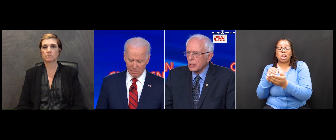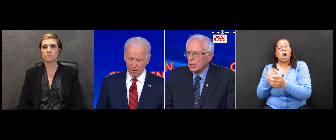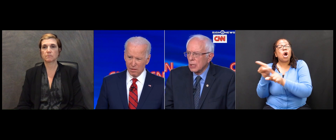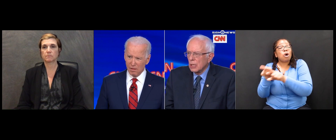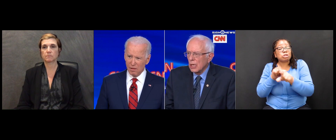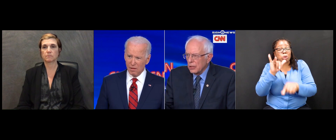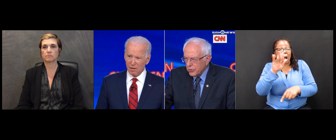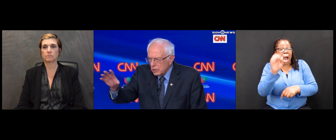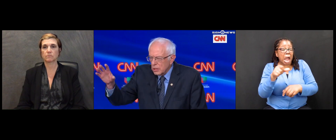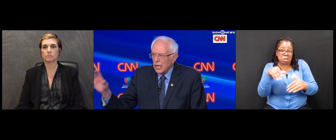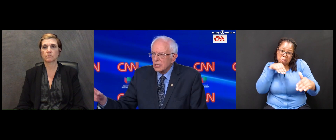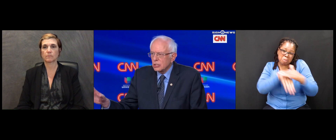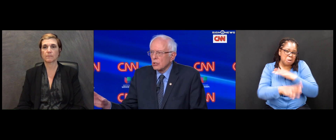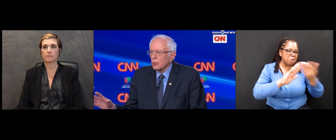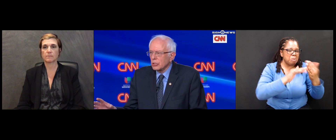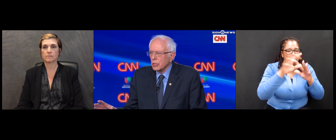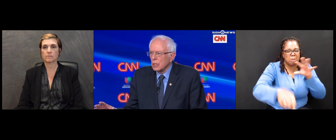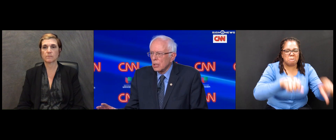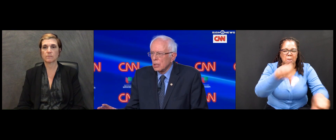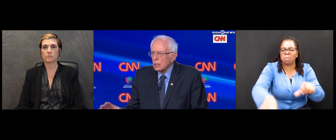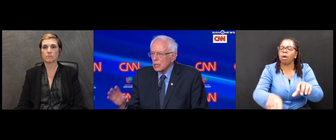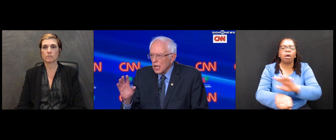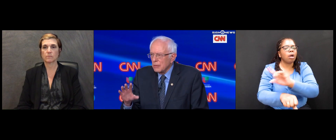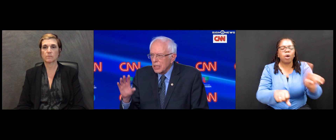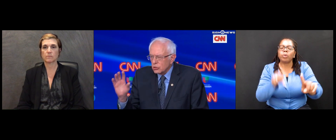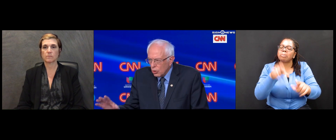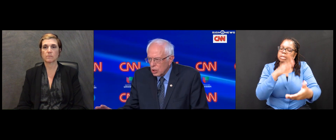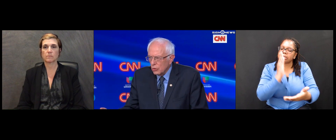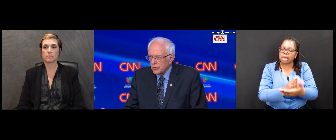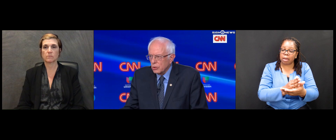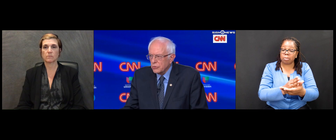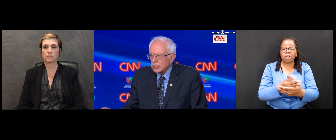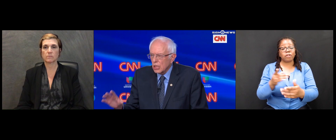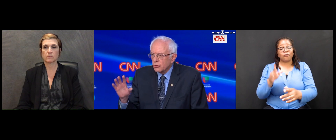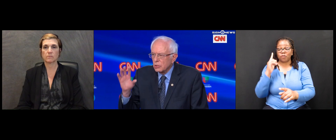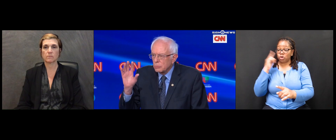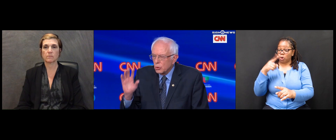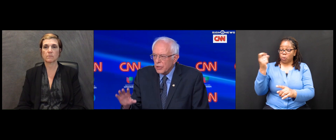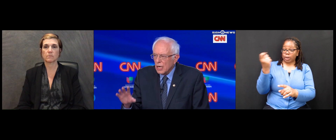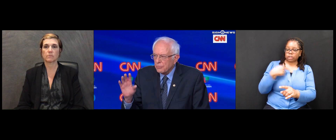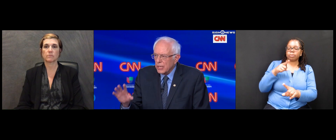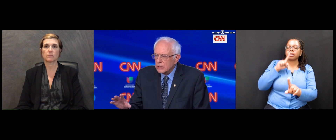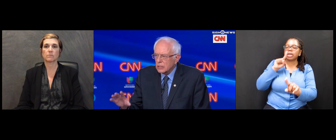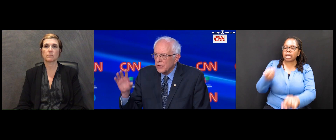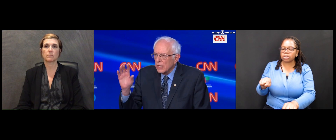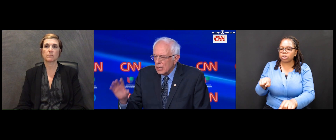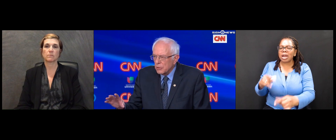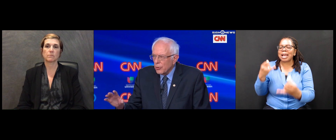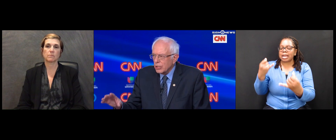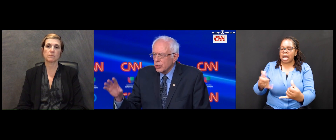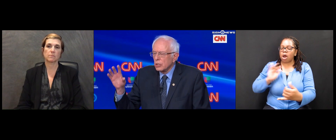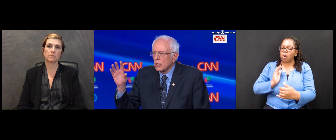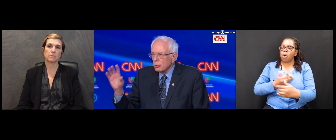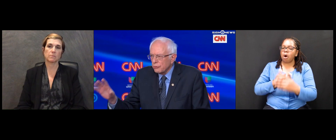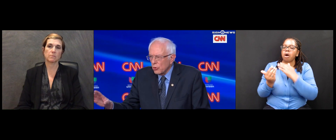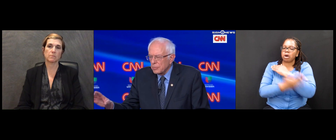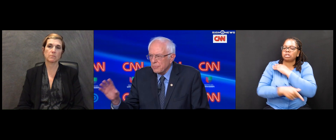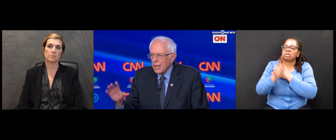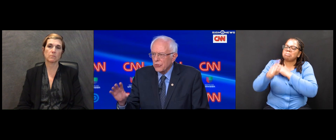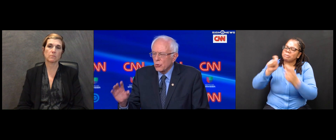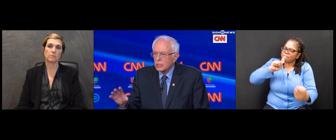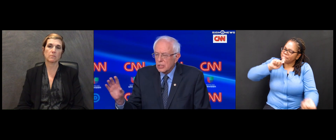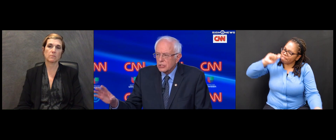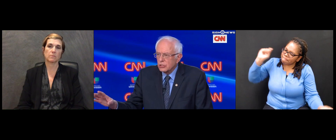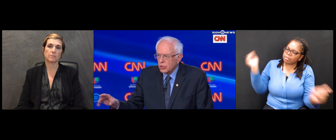this country. And thirdly, to answer your question, the time is long overdue for this country to move to comprehensive immigration reform